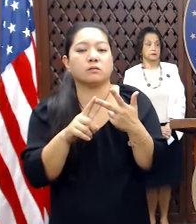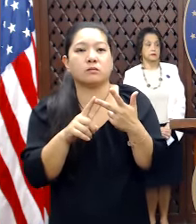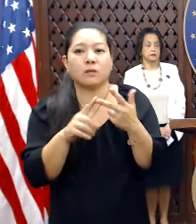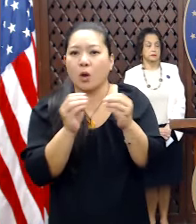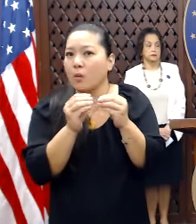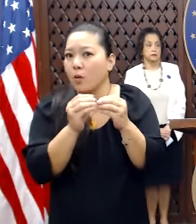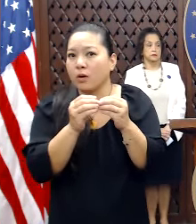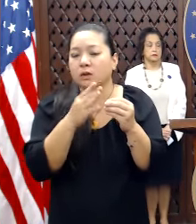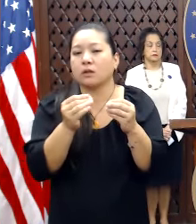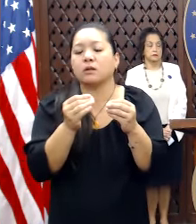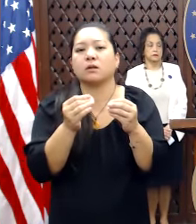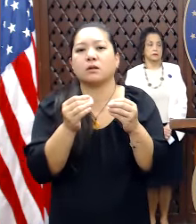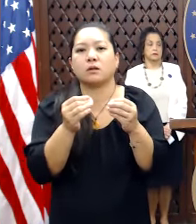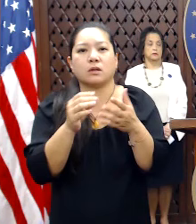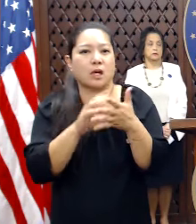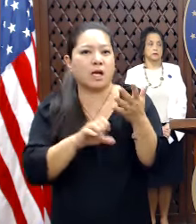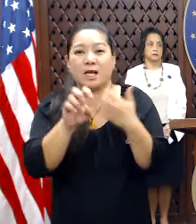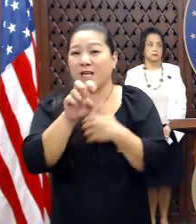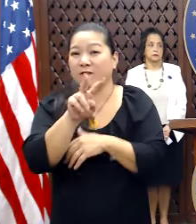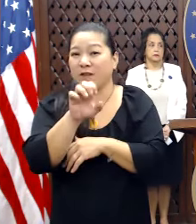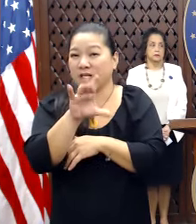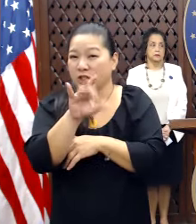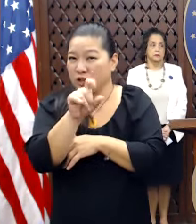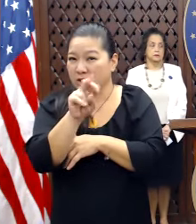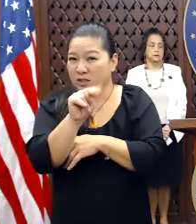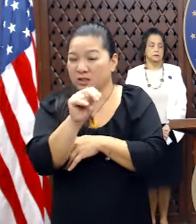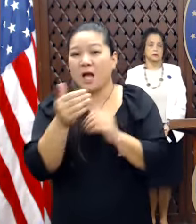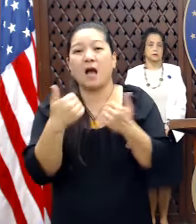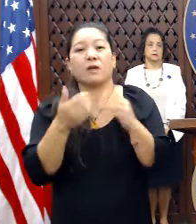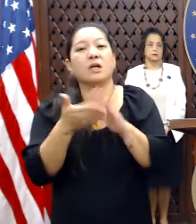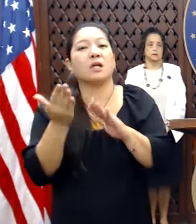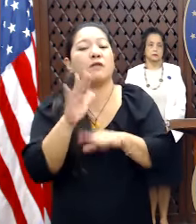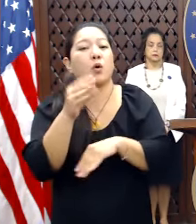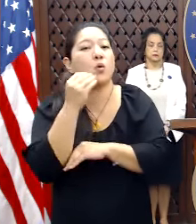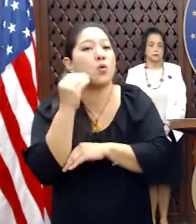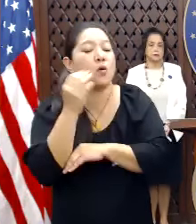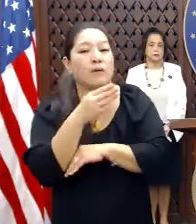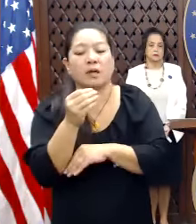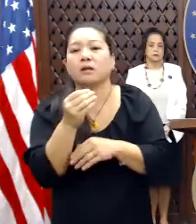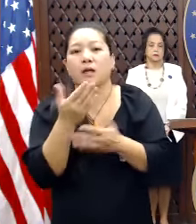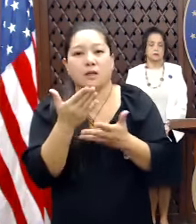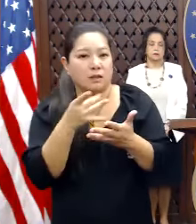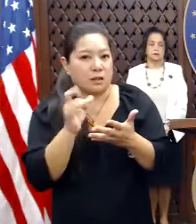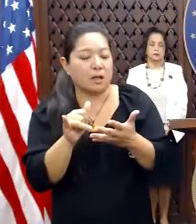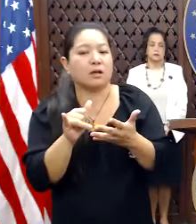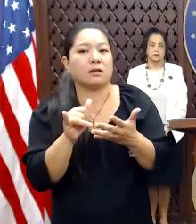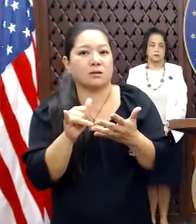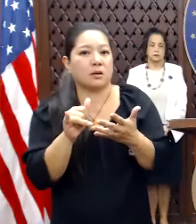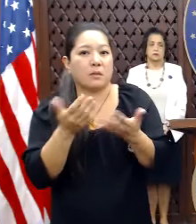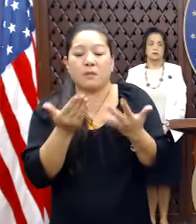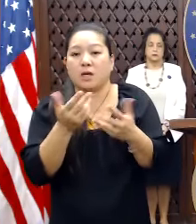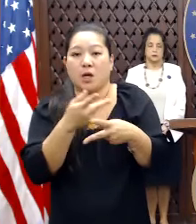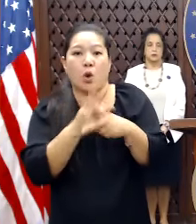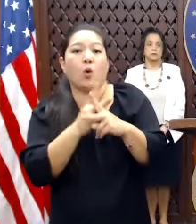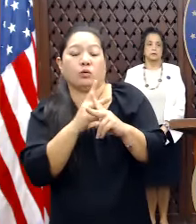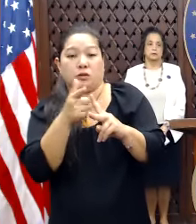and moratoriums on evictions and foreclosures related to specific types of federally backed loans that the